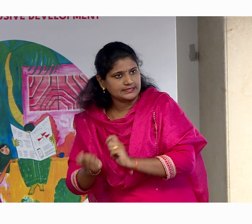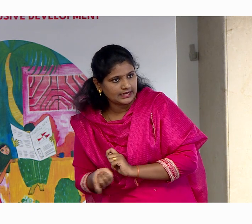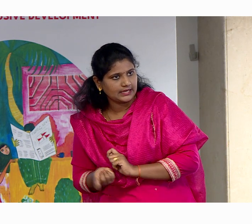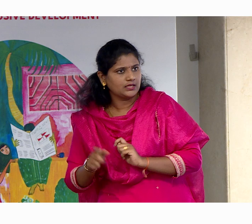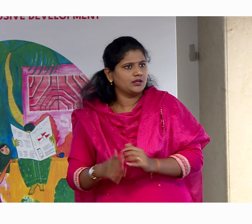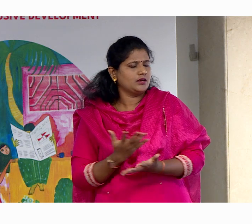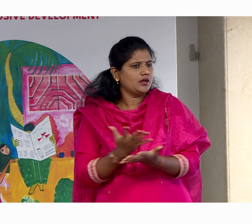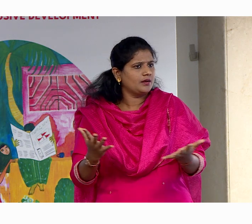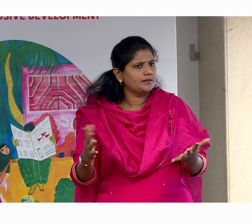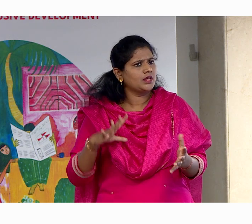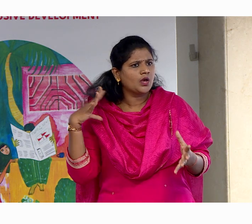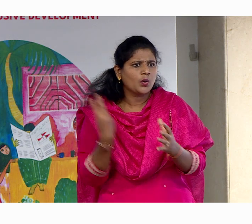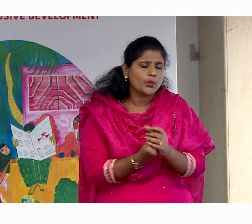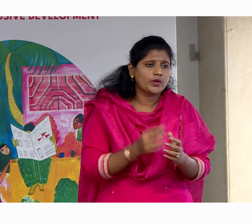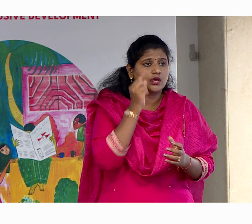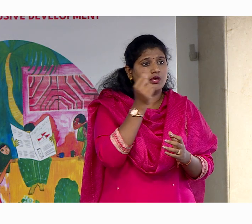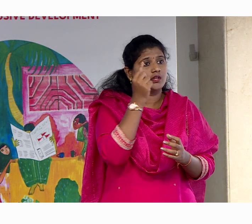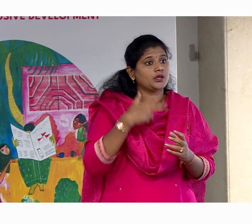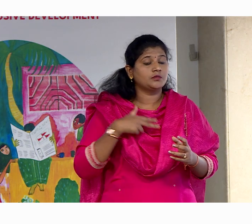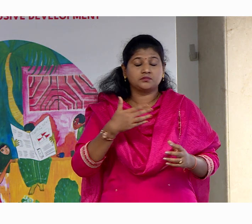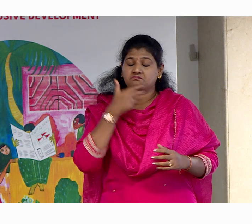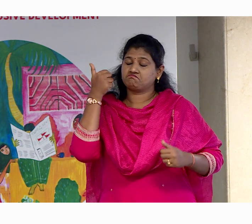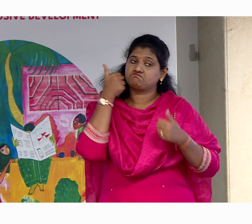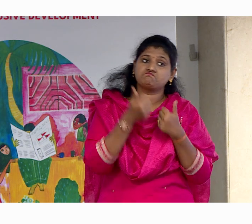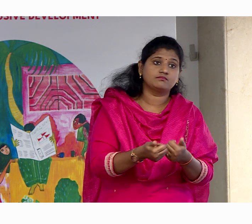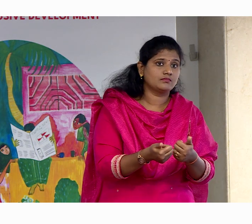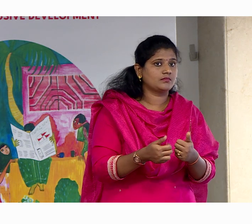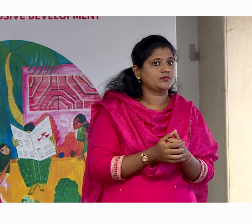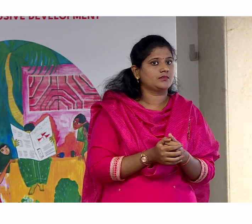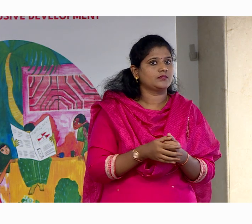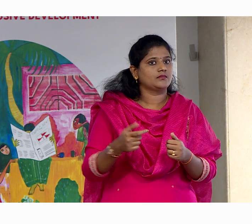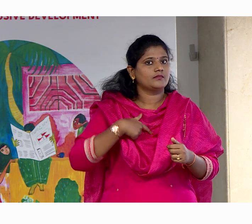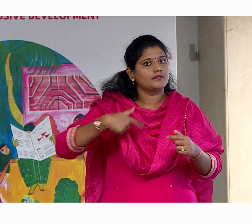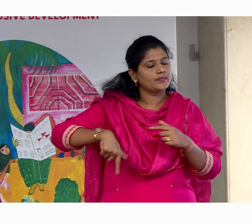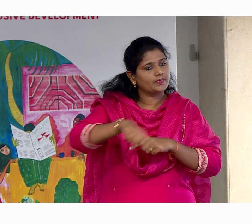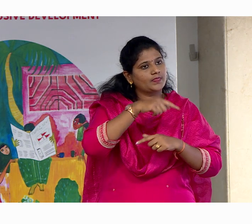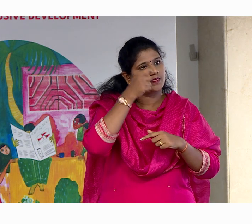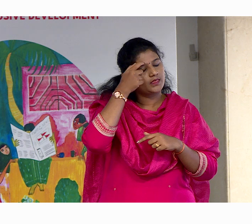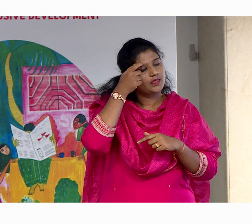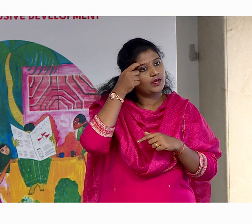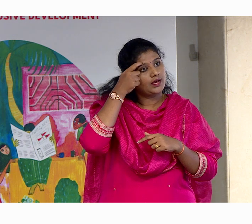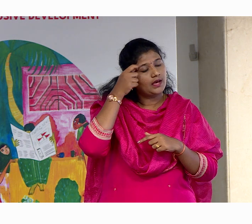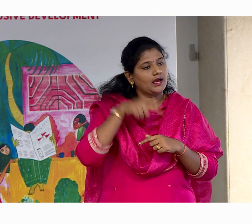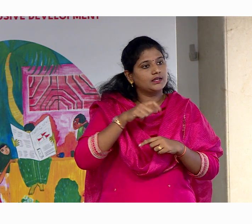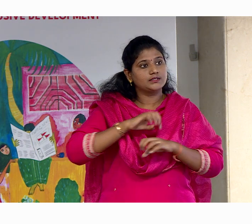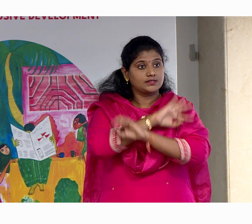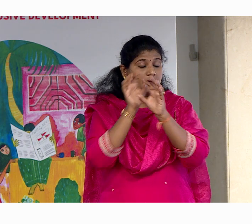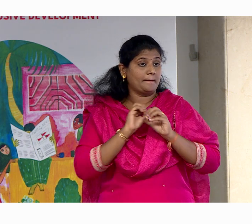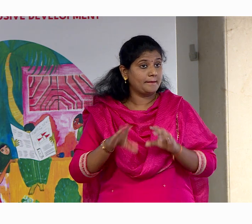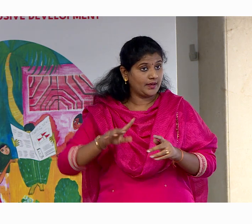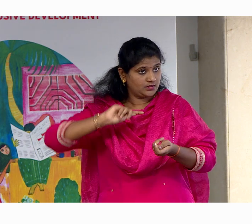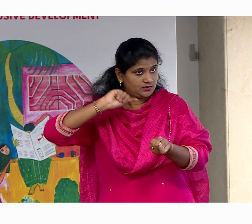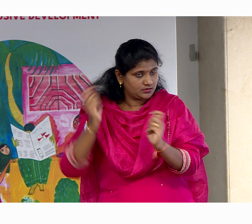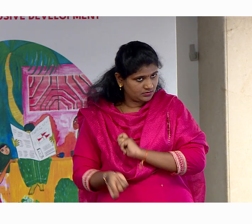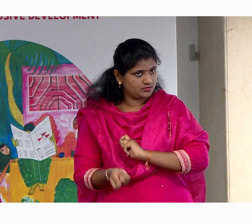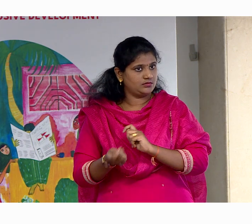that we can use very effectively, our knowledge and practice in context. And it's that magical transformation